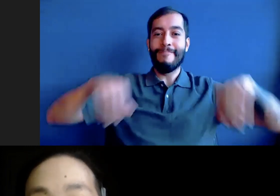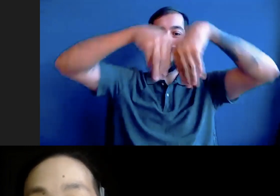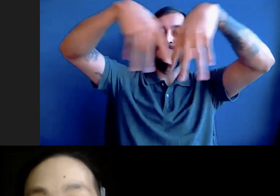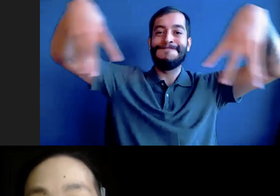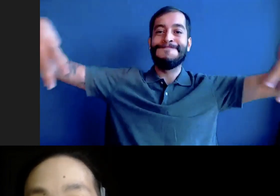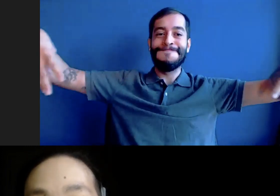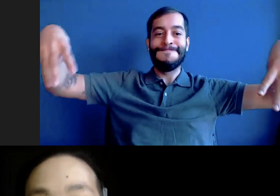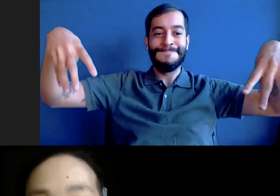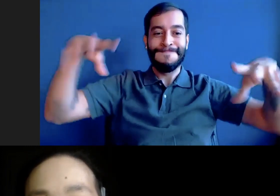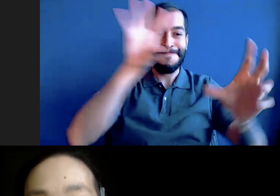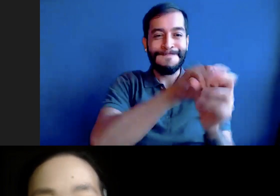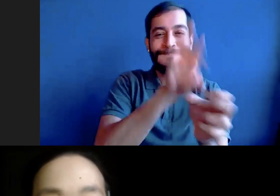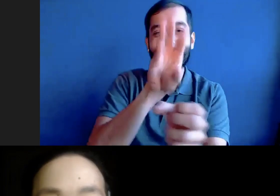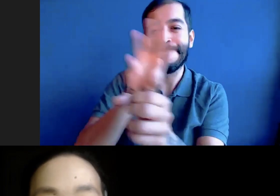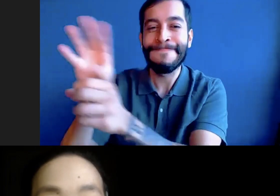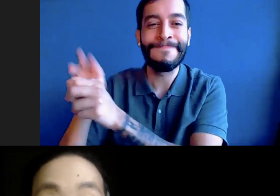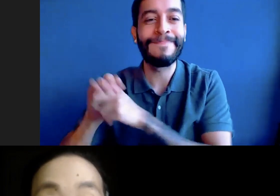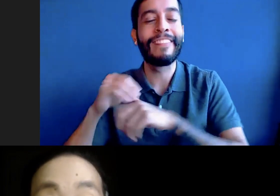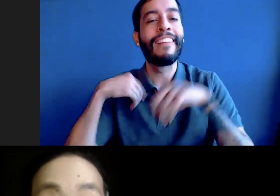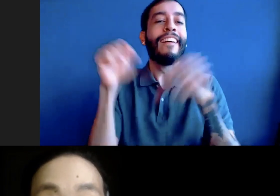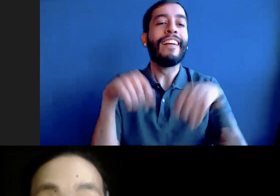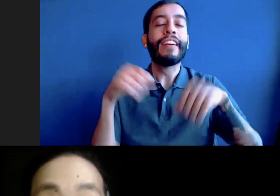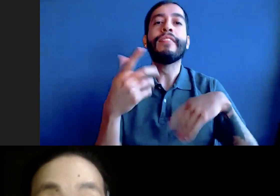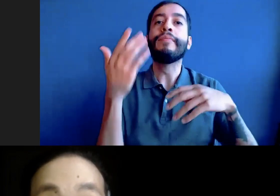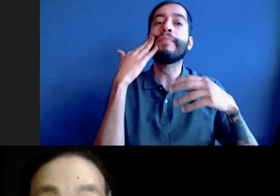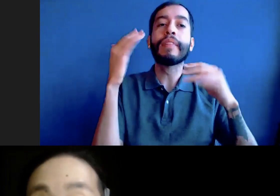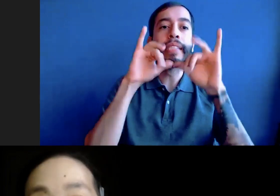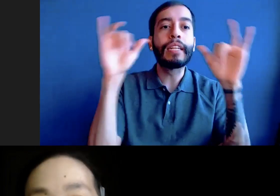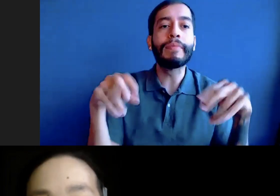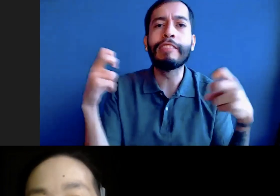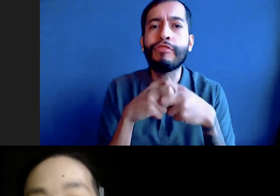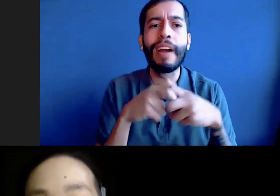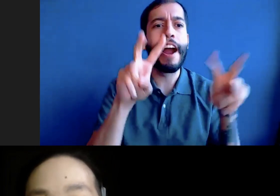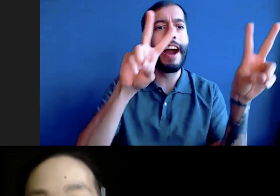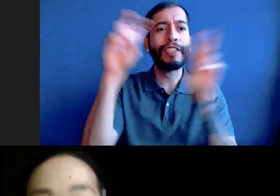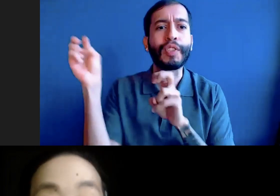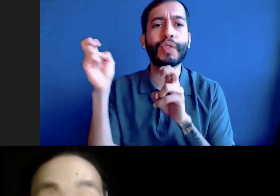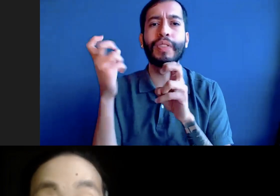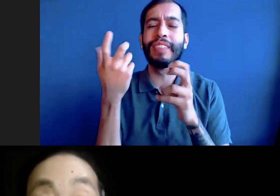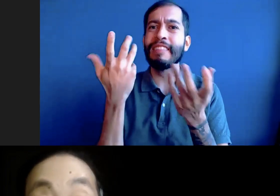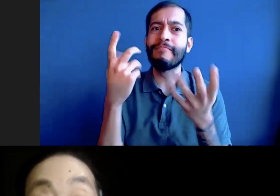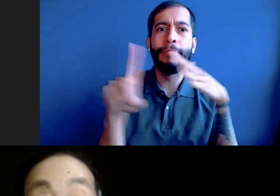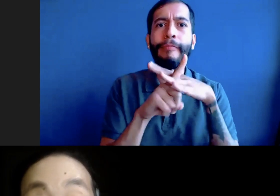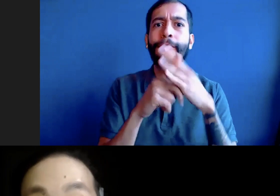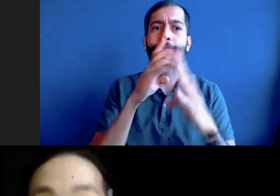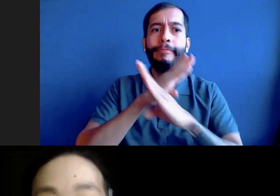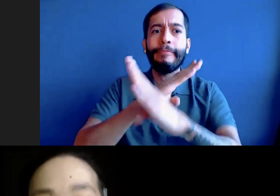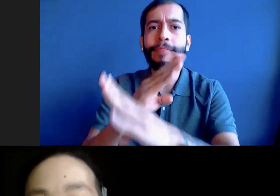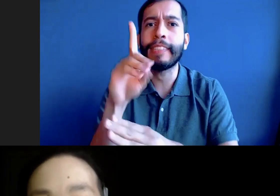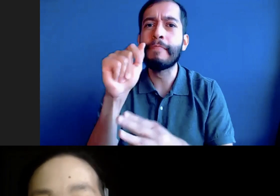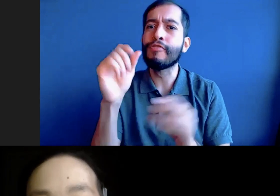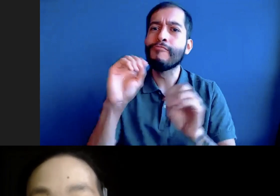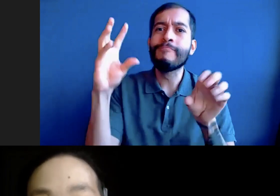systemic issues of why there aren't more disabled people in filmmaking. And you yourself, as